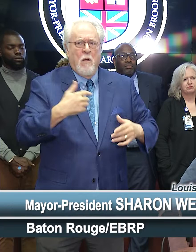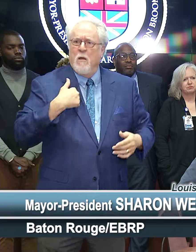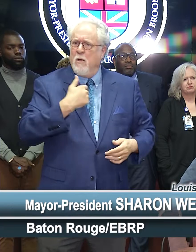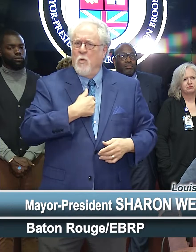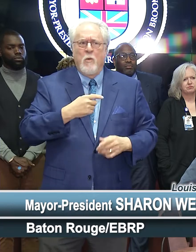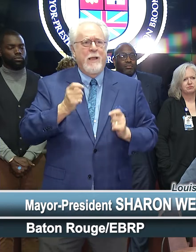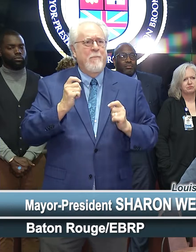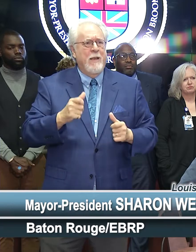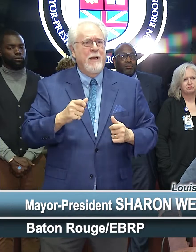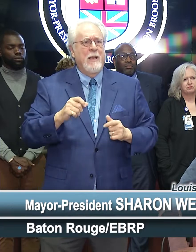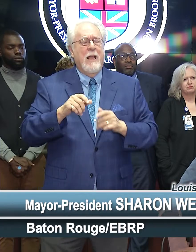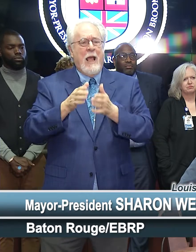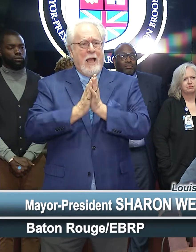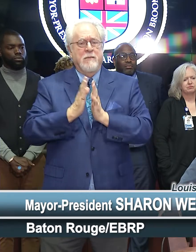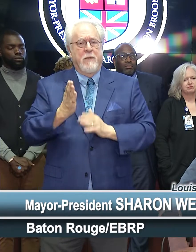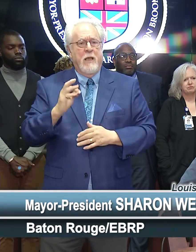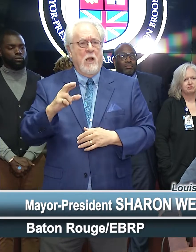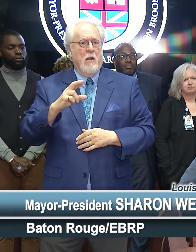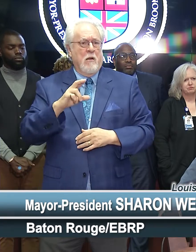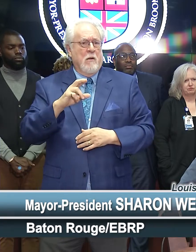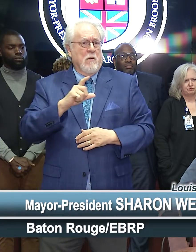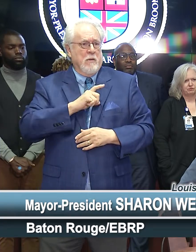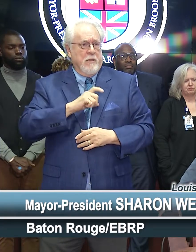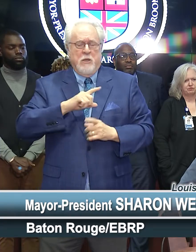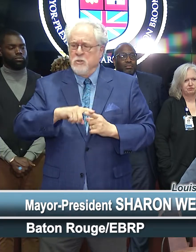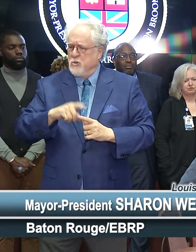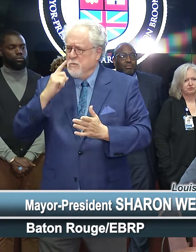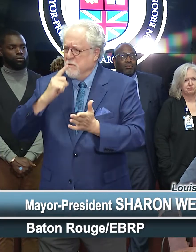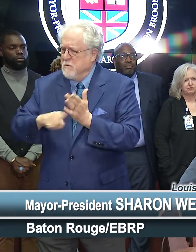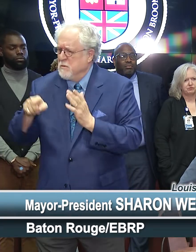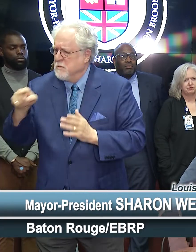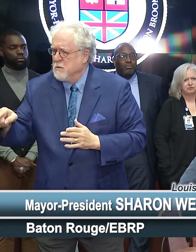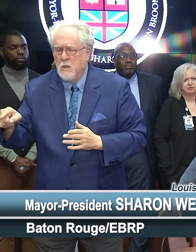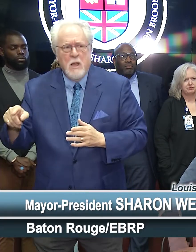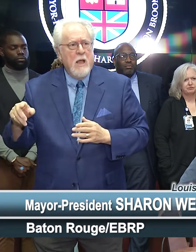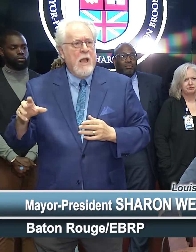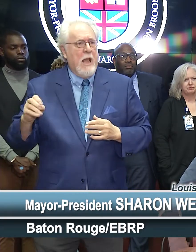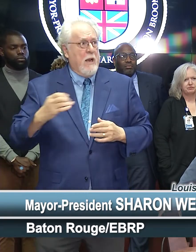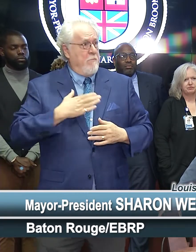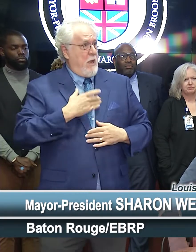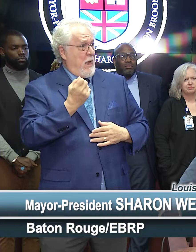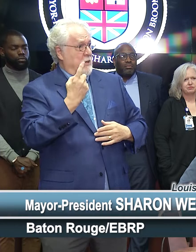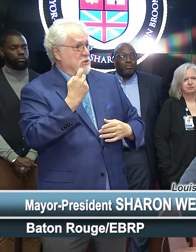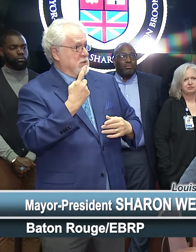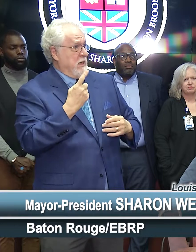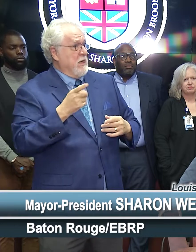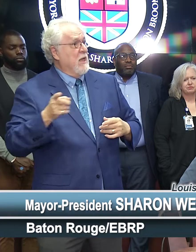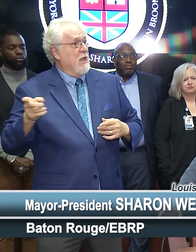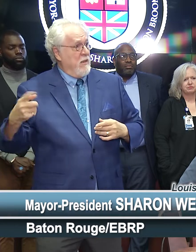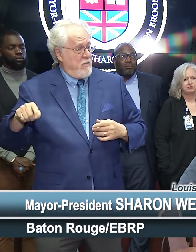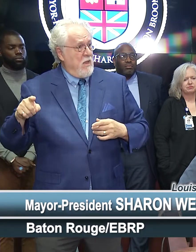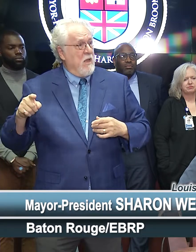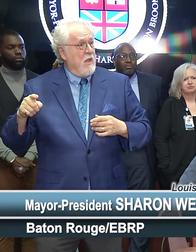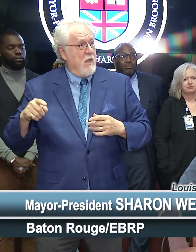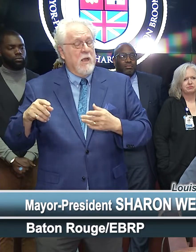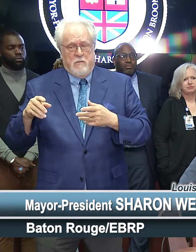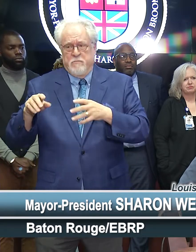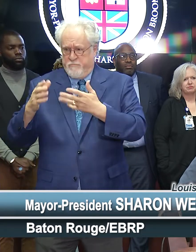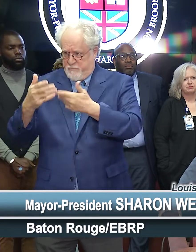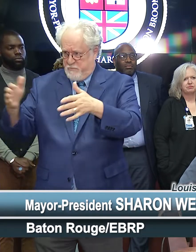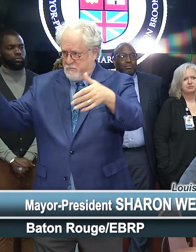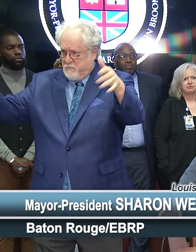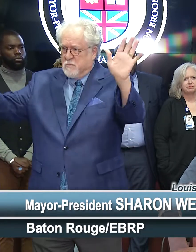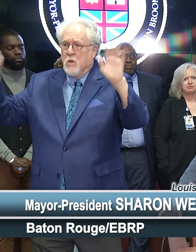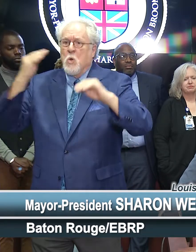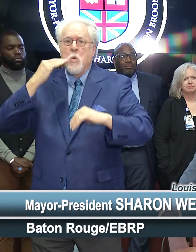immediately asked BRPD to look into it, and as it is my understanding, they proceeded to disperse the